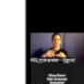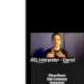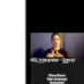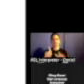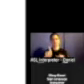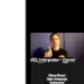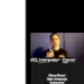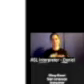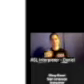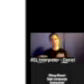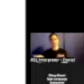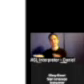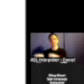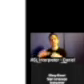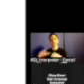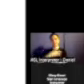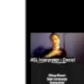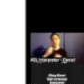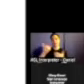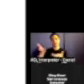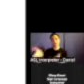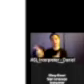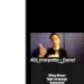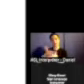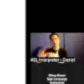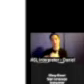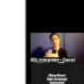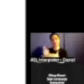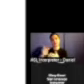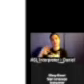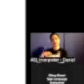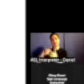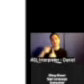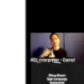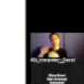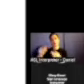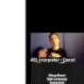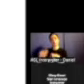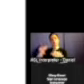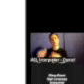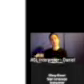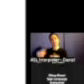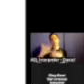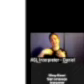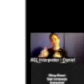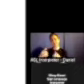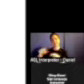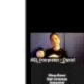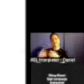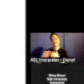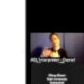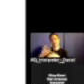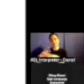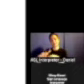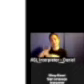be present in this space, sharing videos meant to soothe and heal. They are available to talk if that